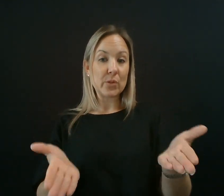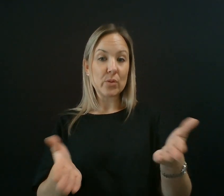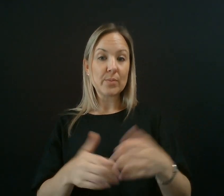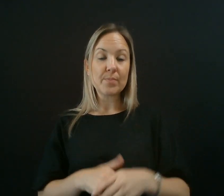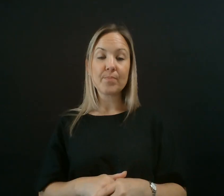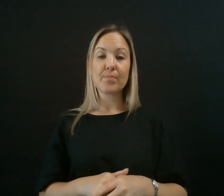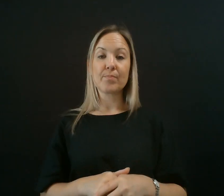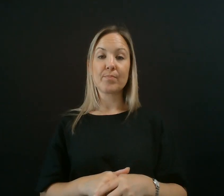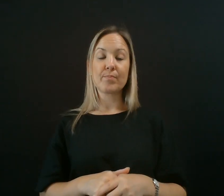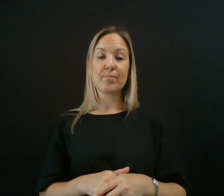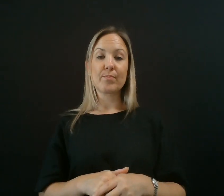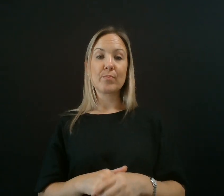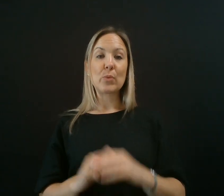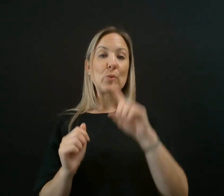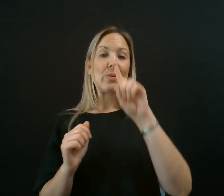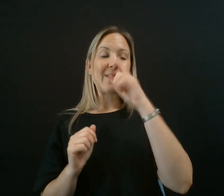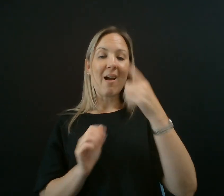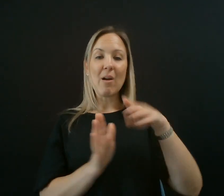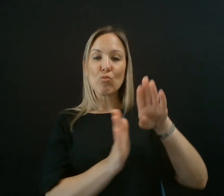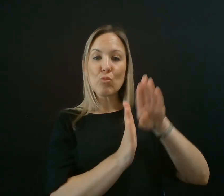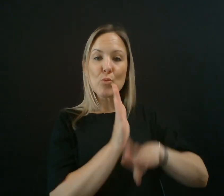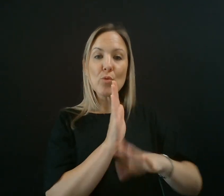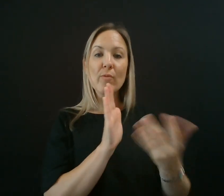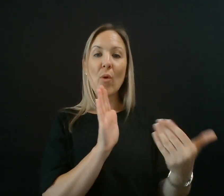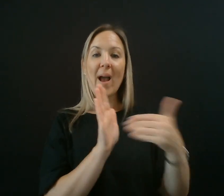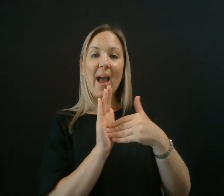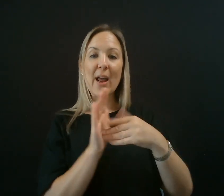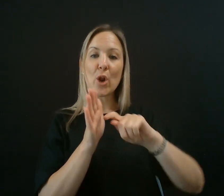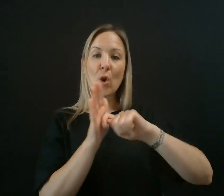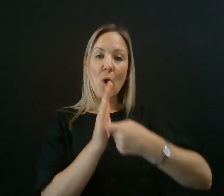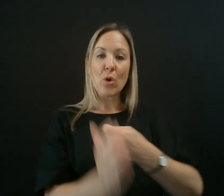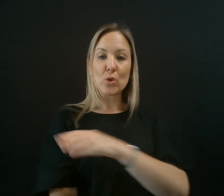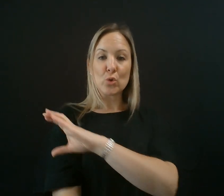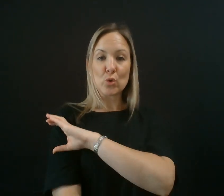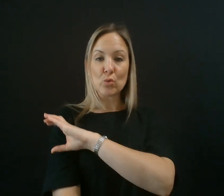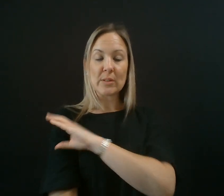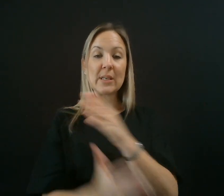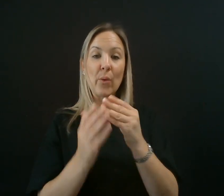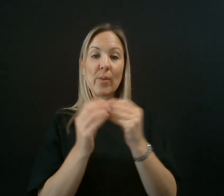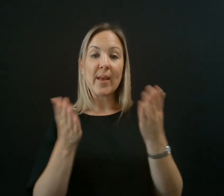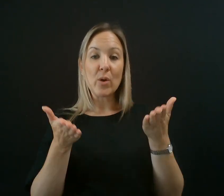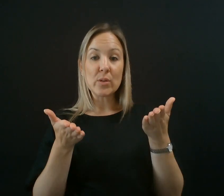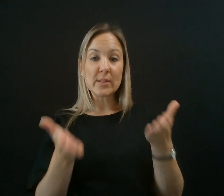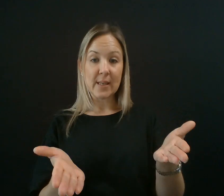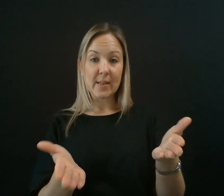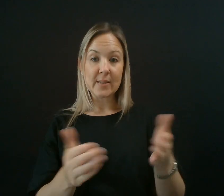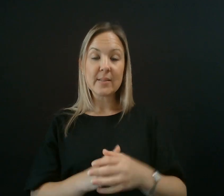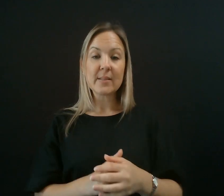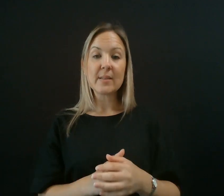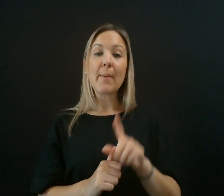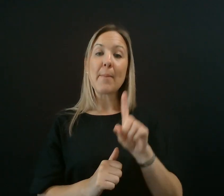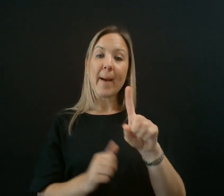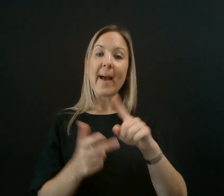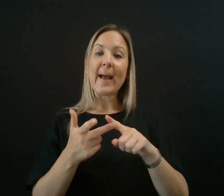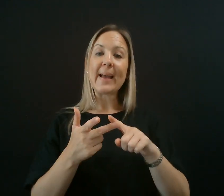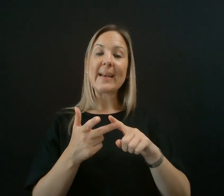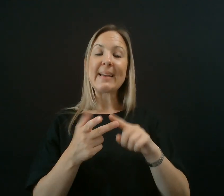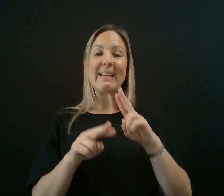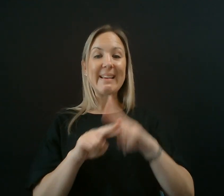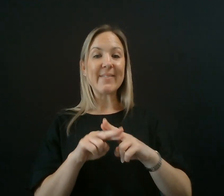not to alter, remove, or add a lock or security device without consent, except in certain domestic violence